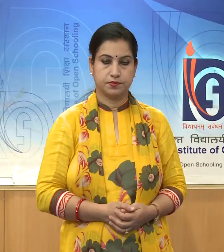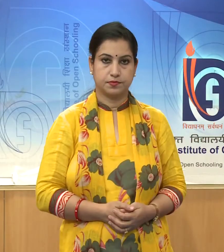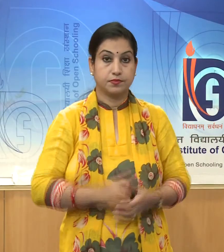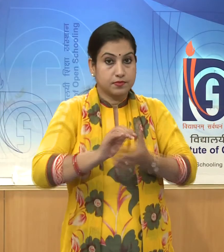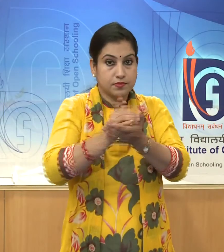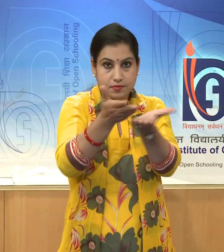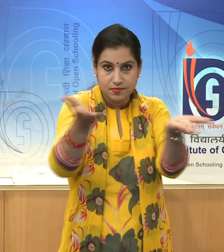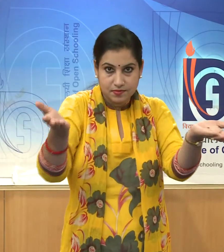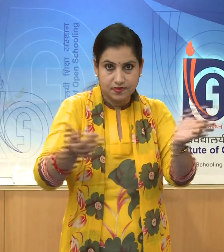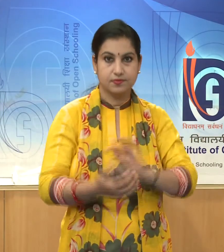Dear learner,